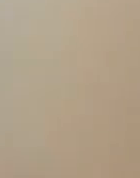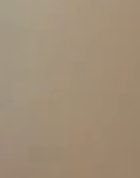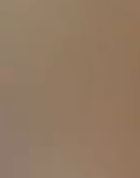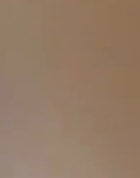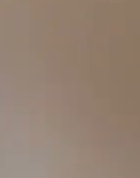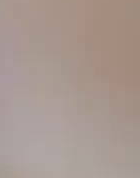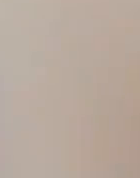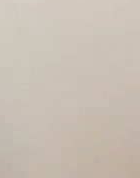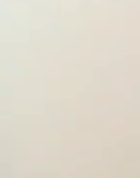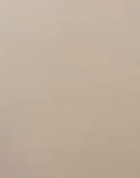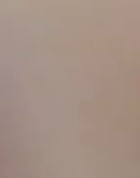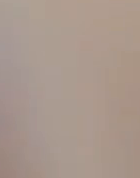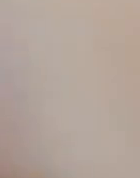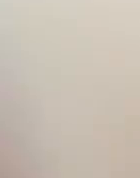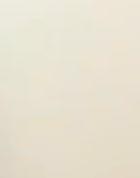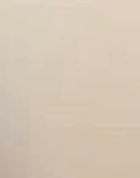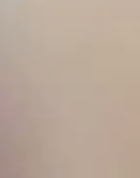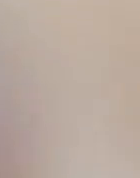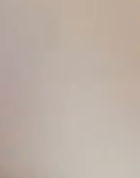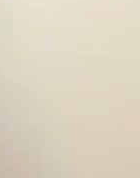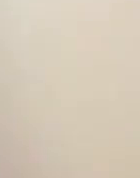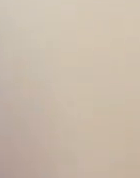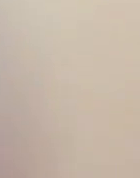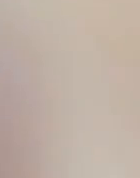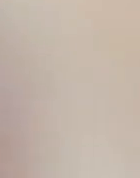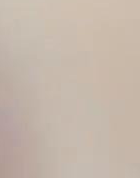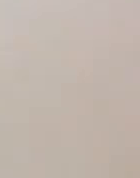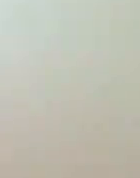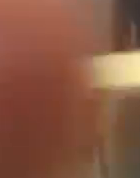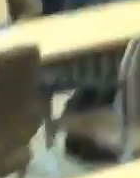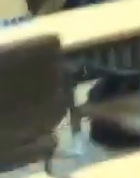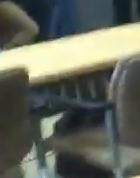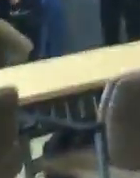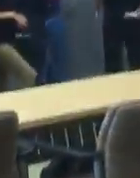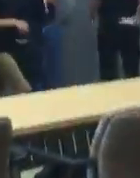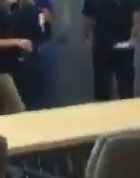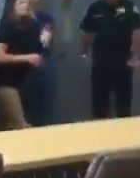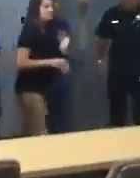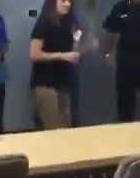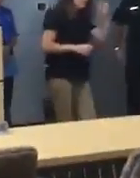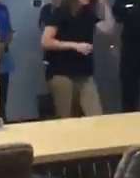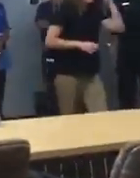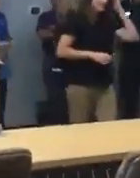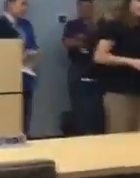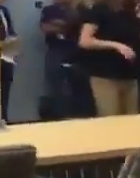It is? Yeah. Well, they're investigating it as. Oh, they're investigating.